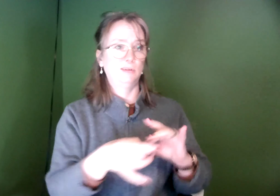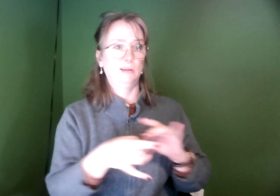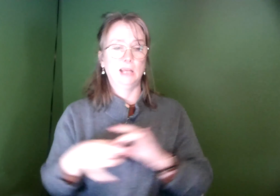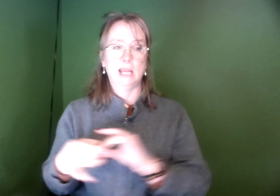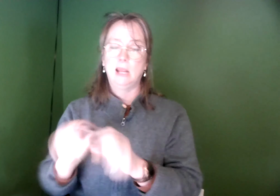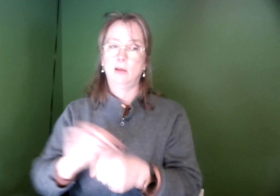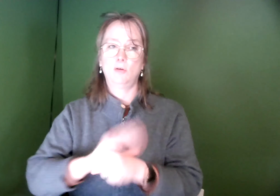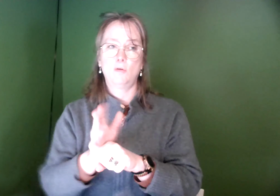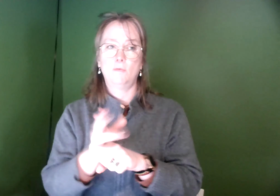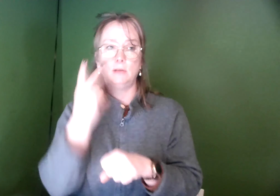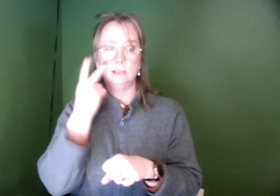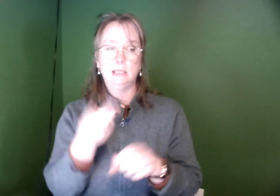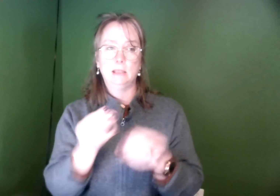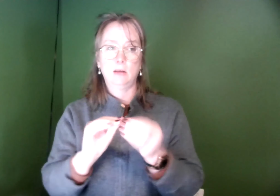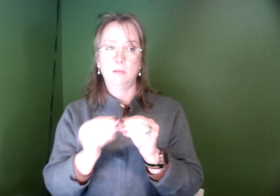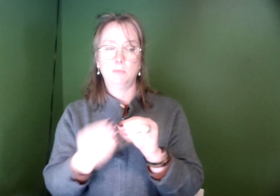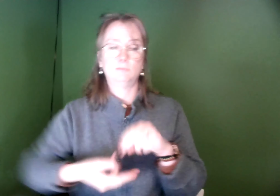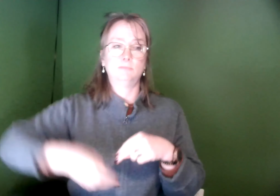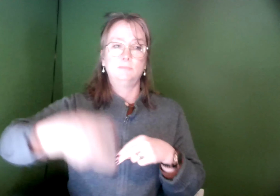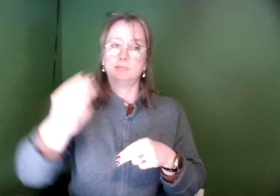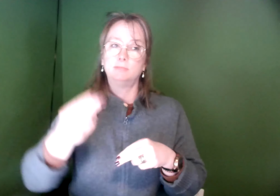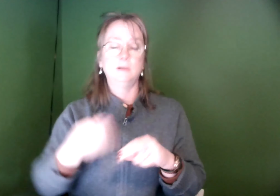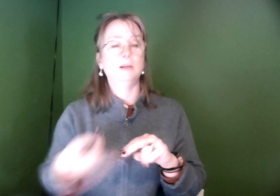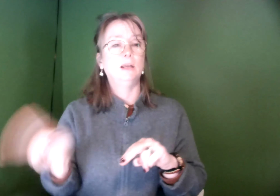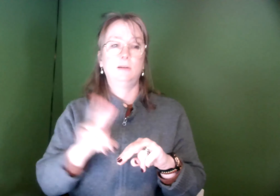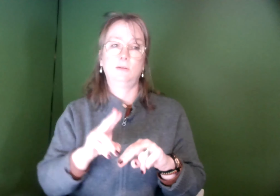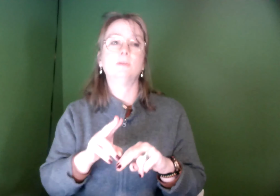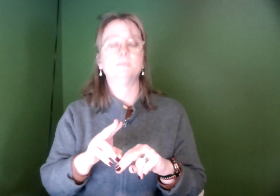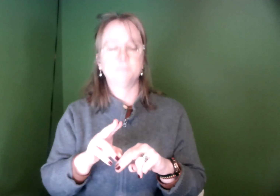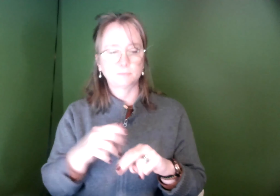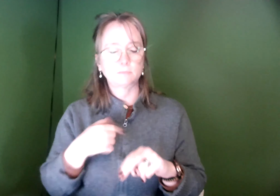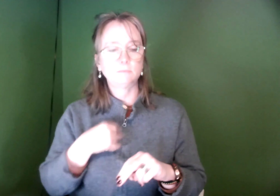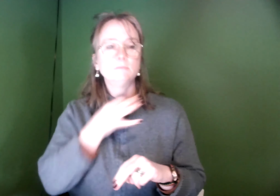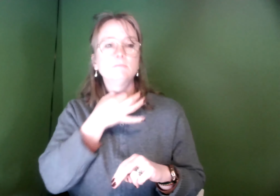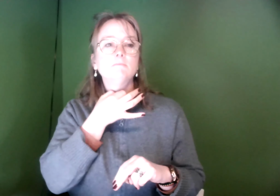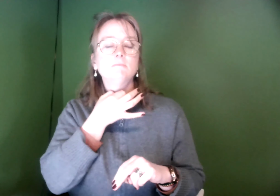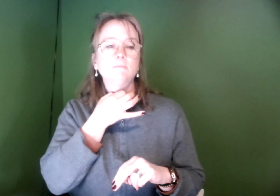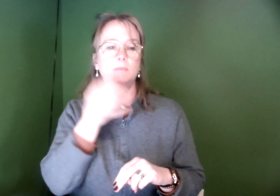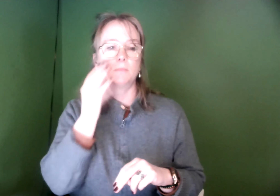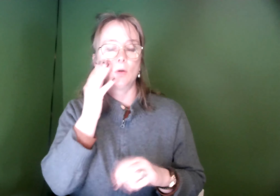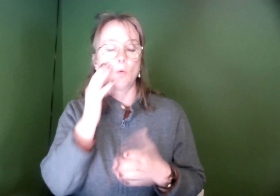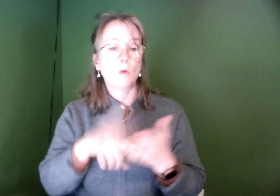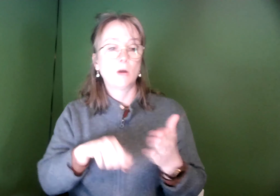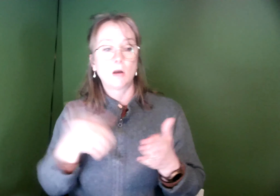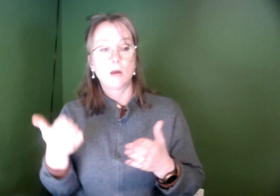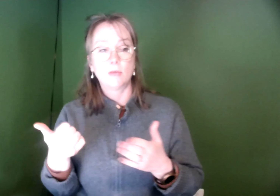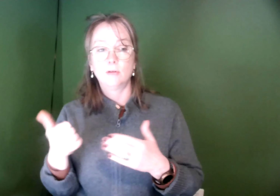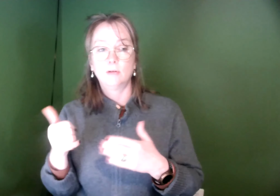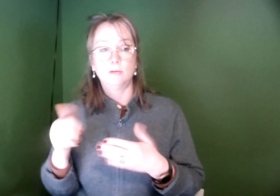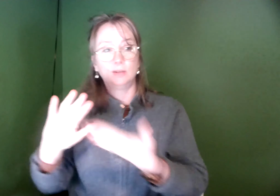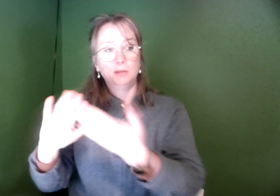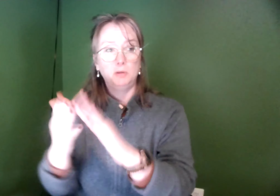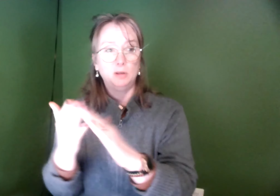seen an increase in both of those. And so I would be really curious to learn and know what other communities are doing to kind